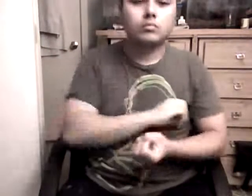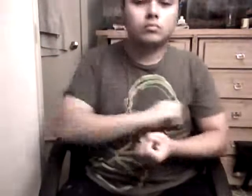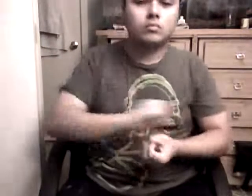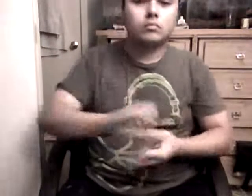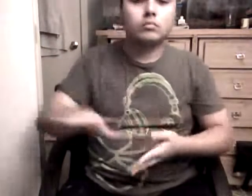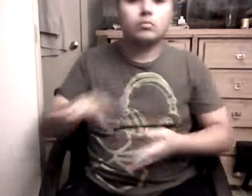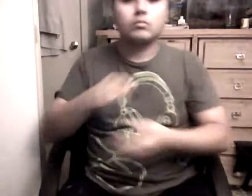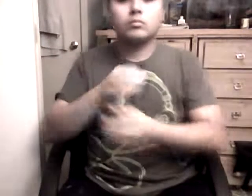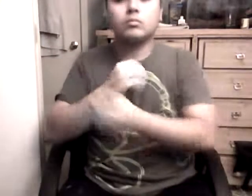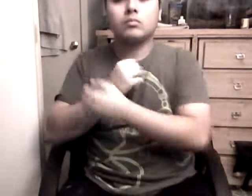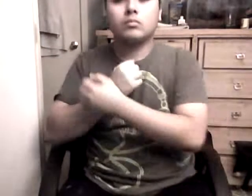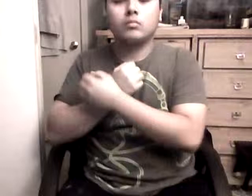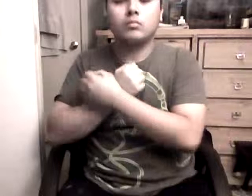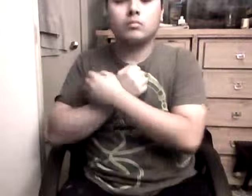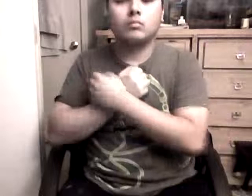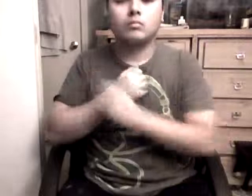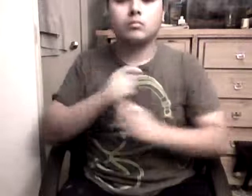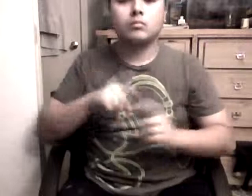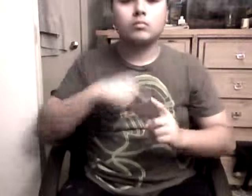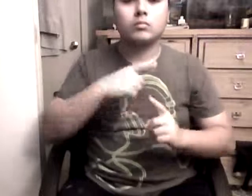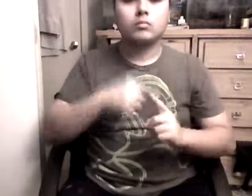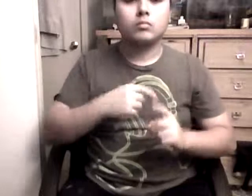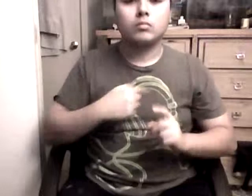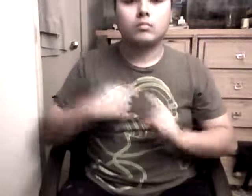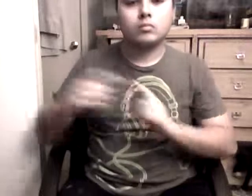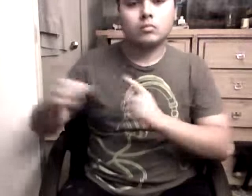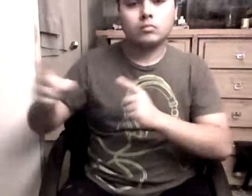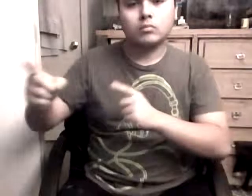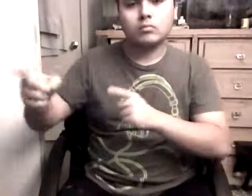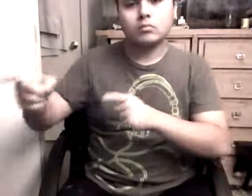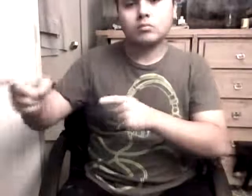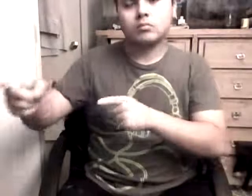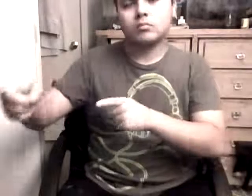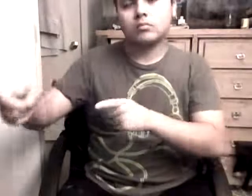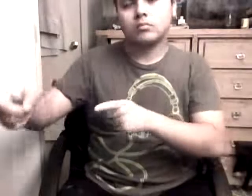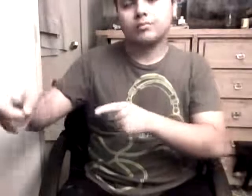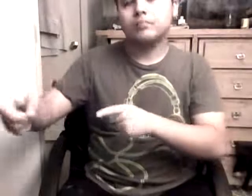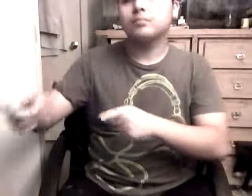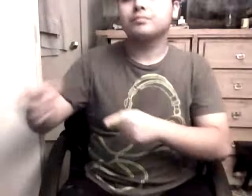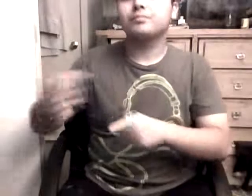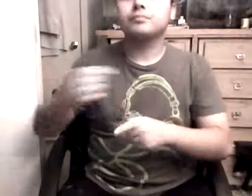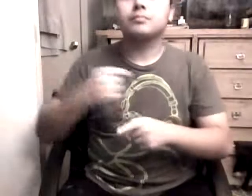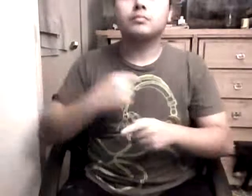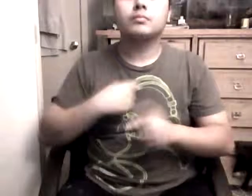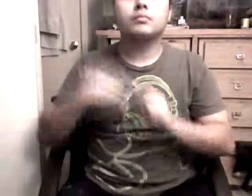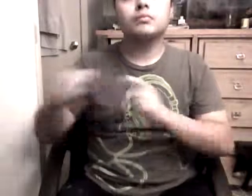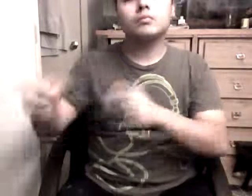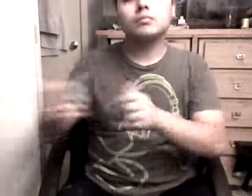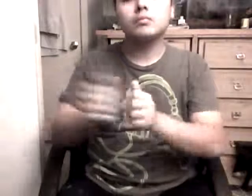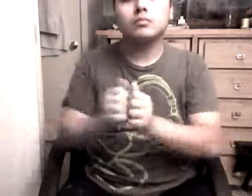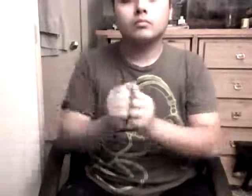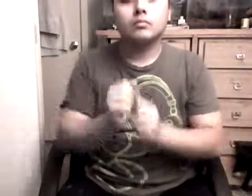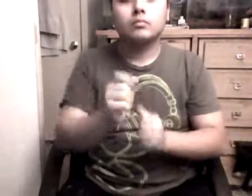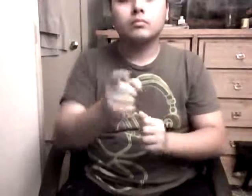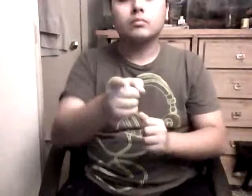down love And when I go there I go there with